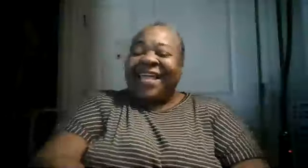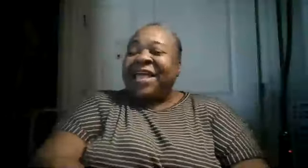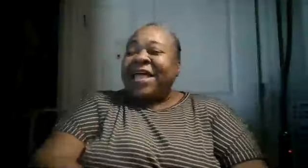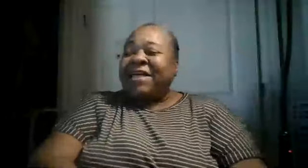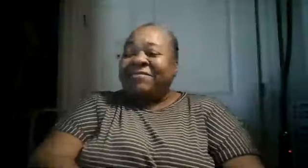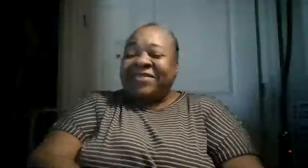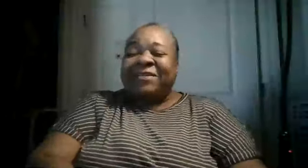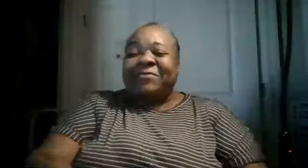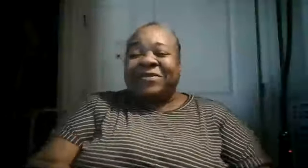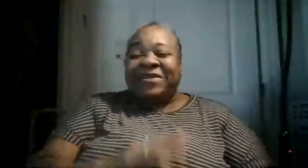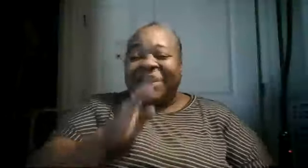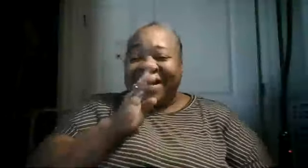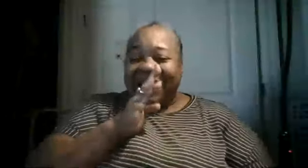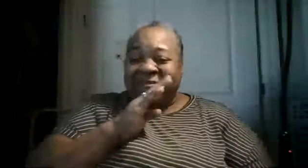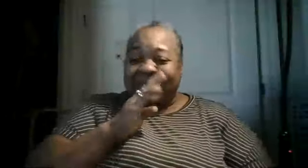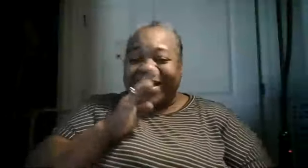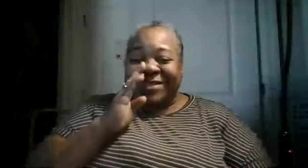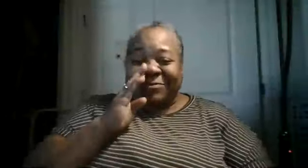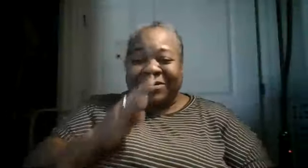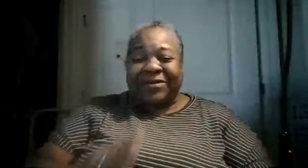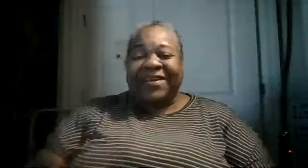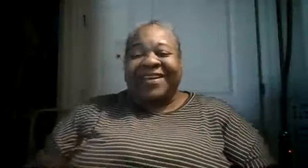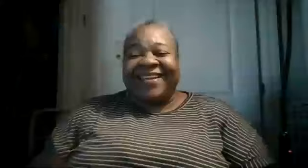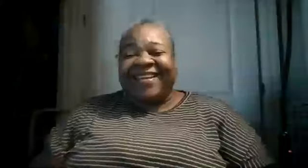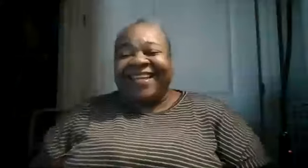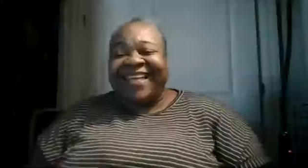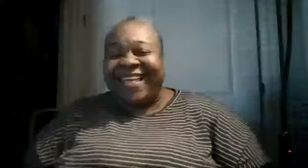I have Yellow Booger and I have a beige booger.